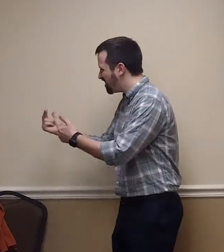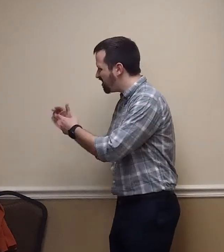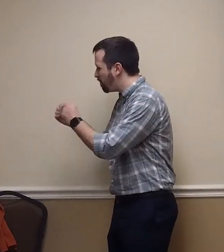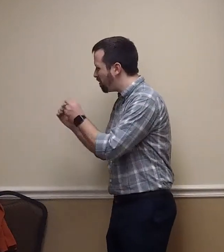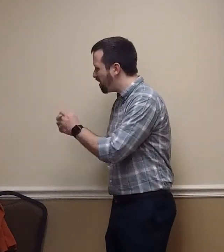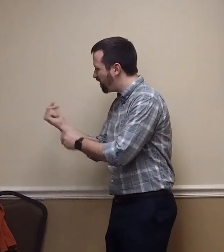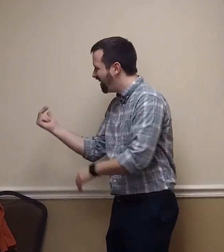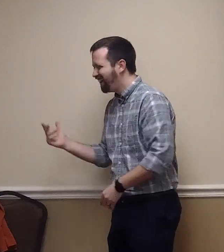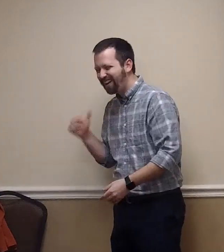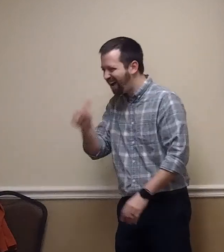No.